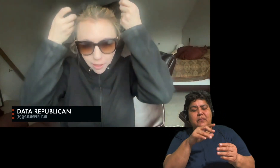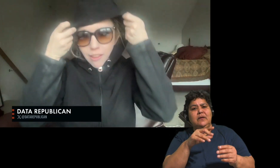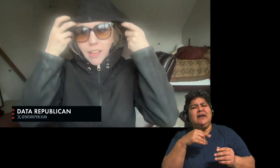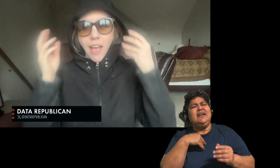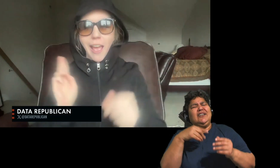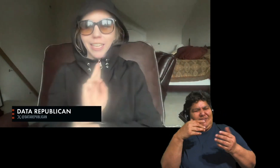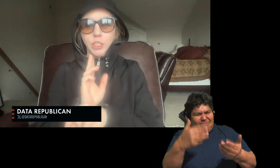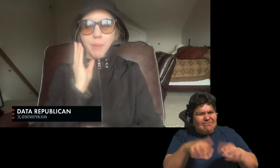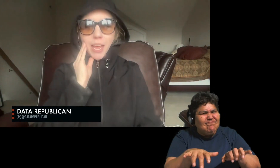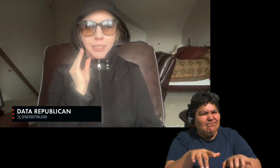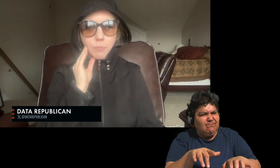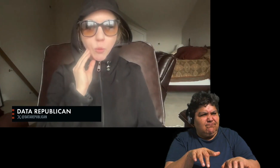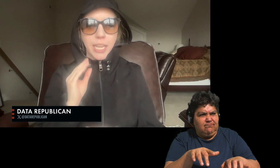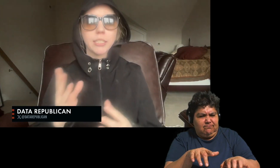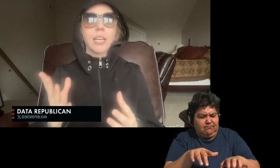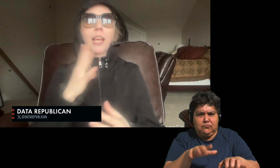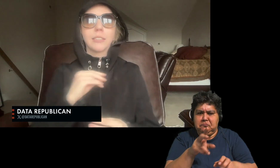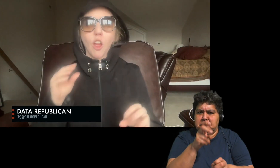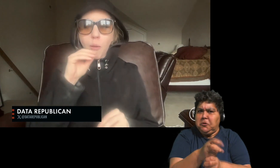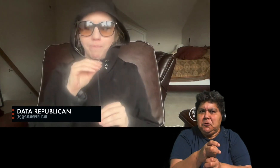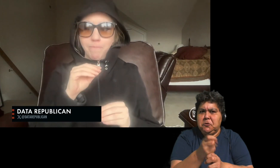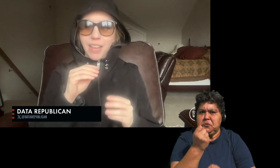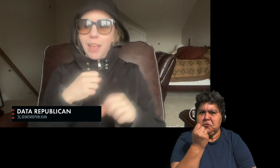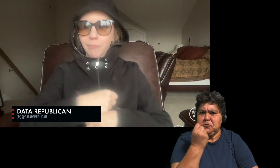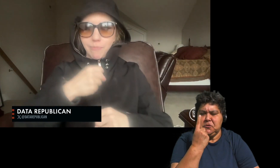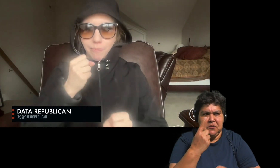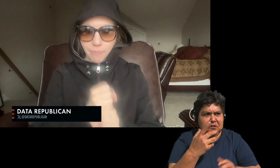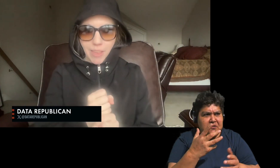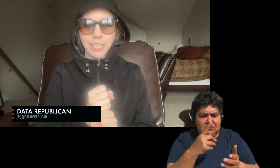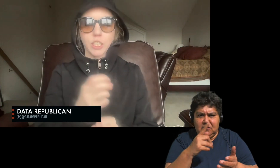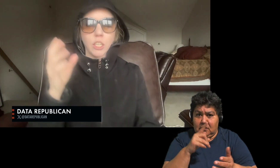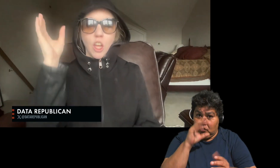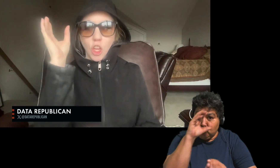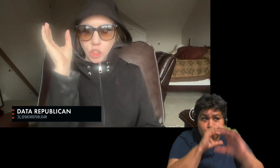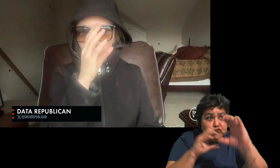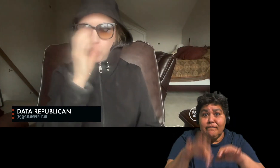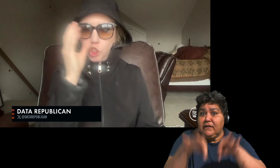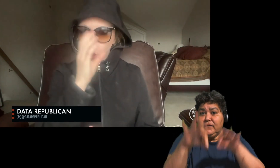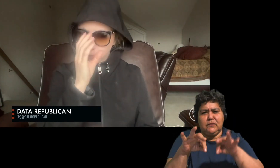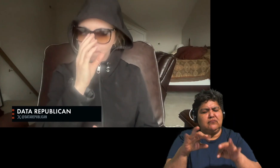and it just doesn't make sense. I was trying to read it, and in my experience,